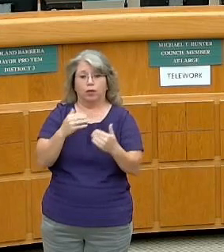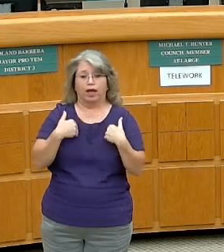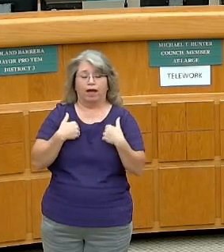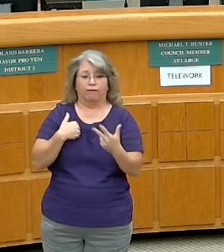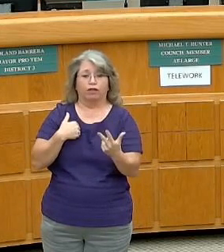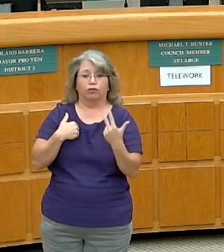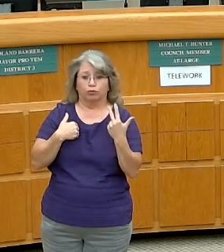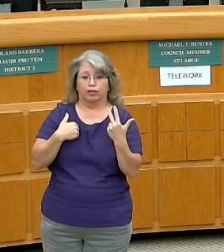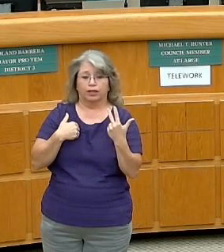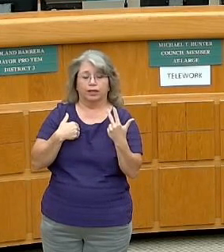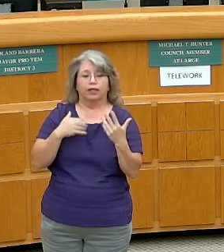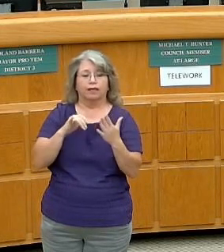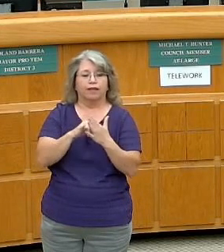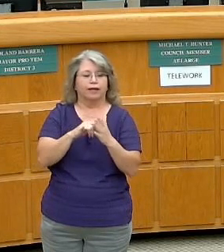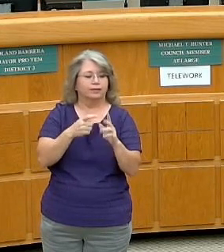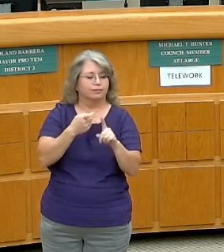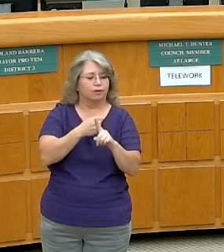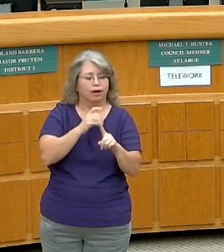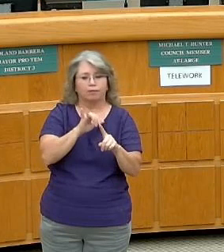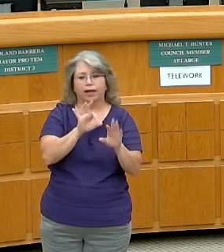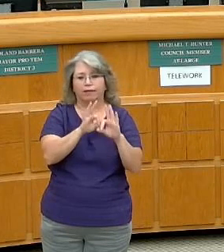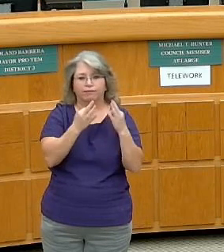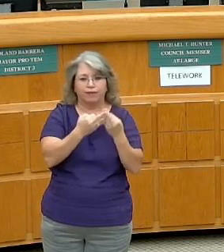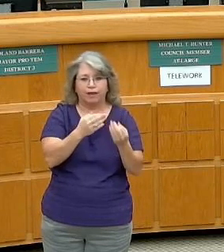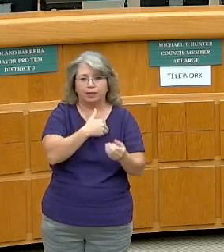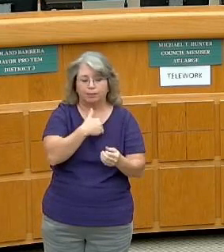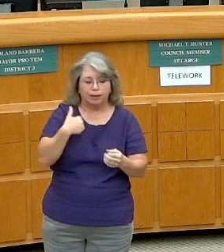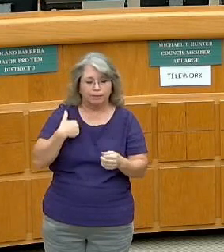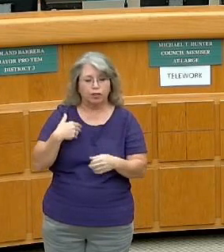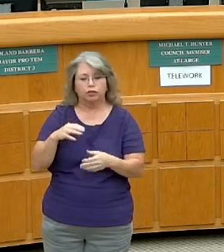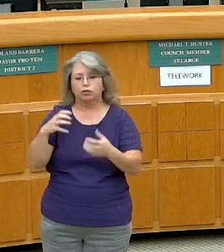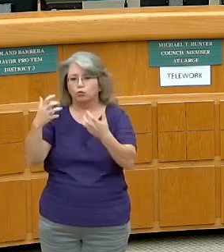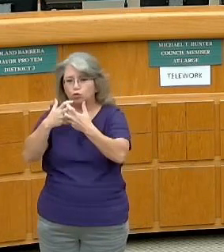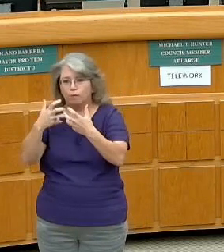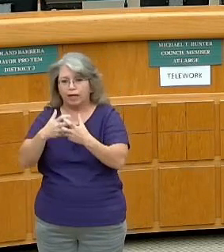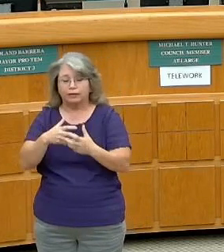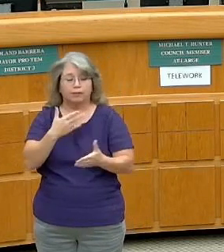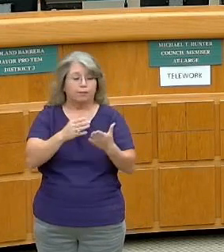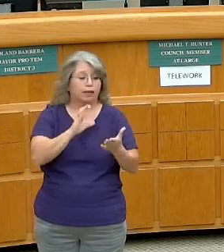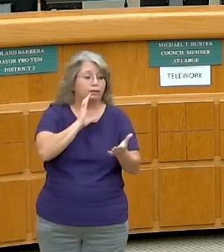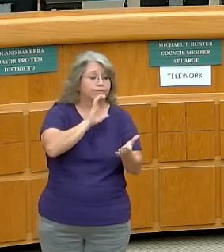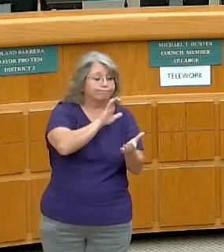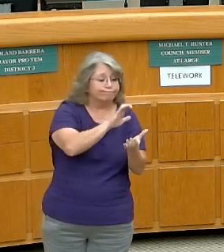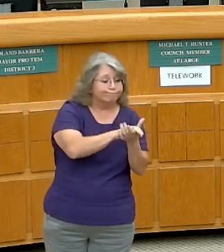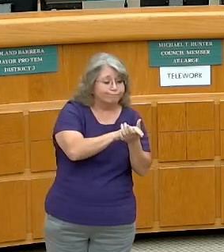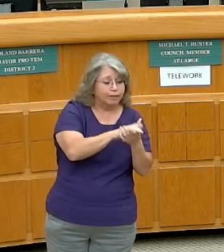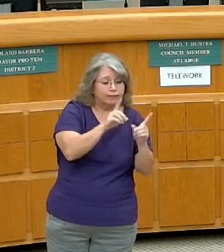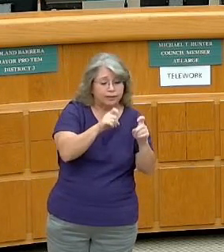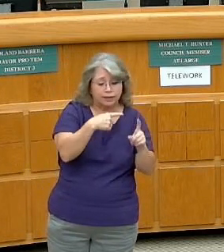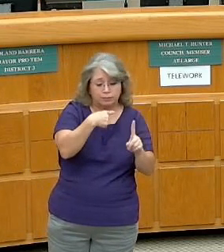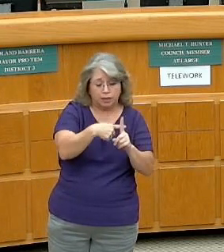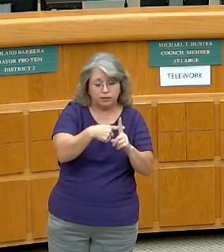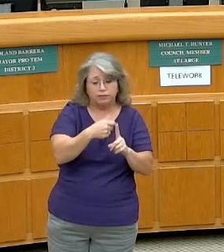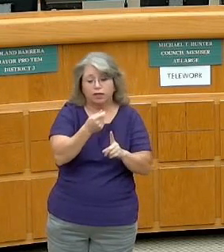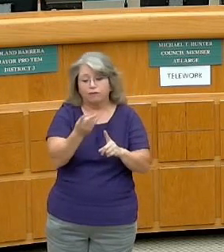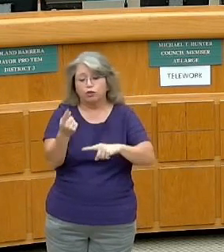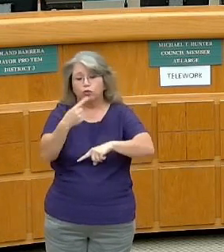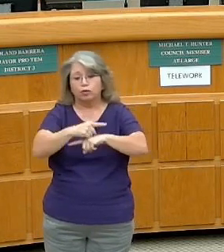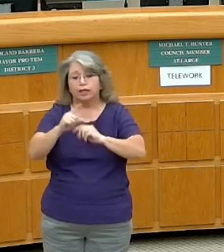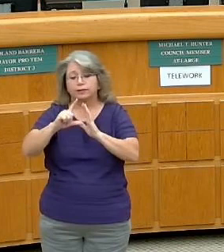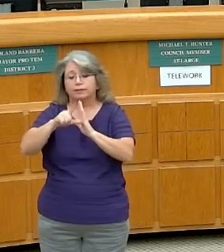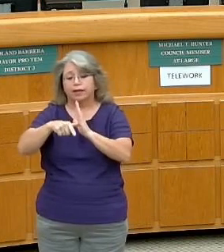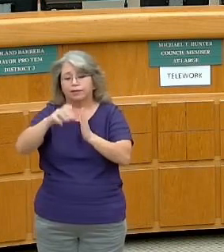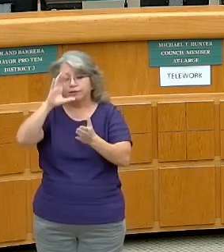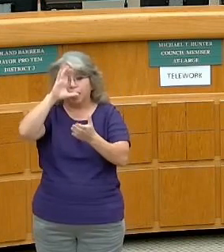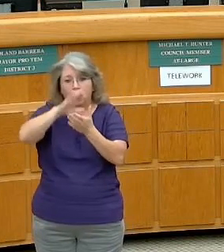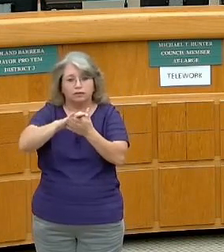between family members or roommates. A spouse tests positive for COVID-19, and then a few days later, the husband, wife, or